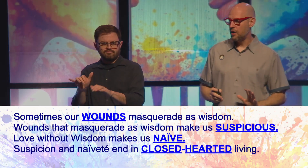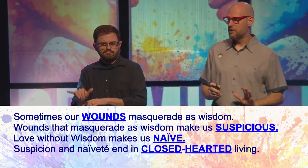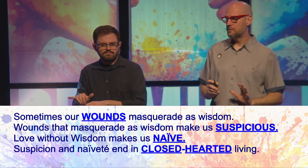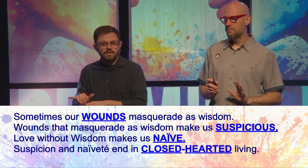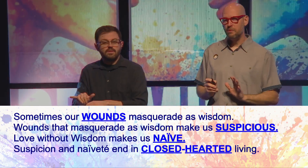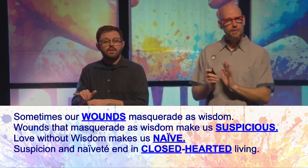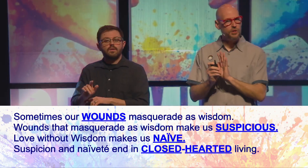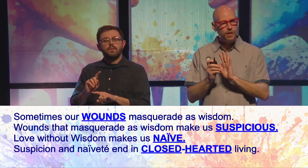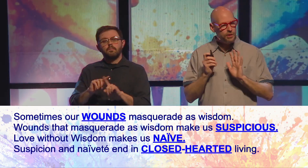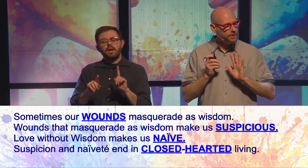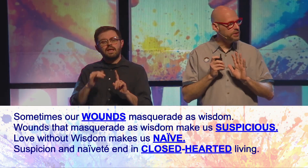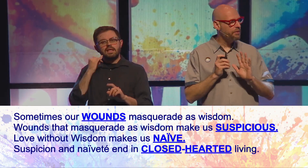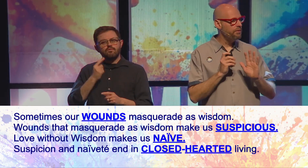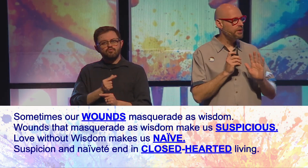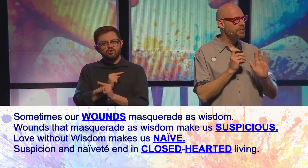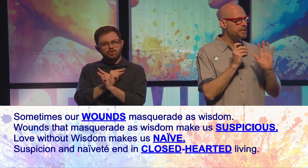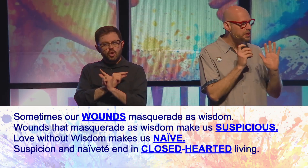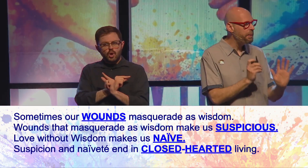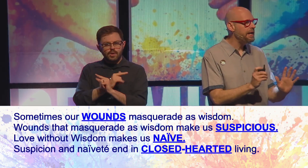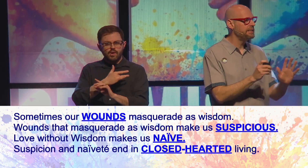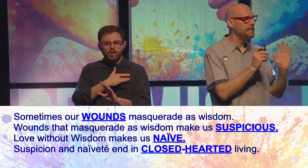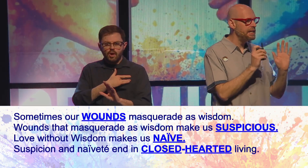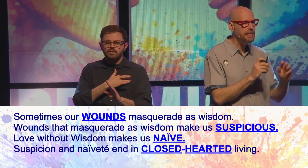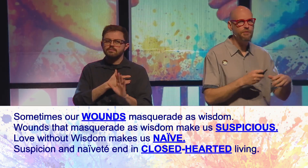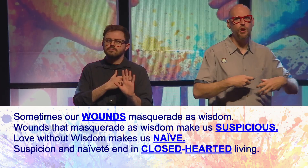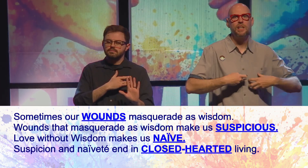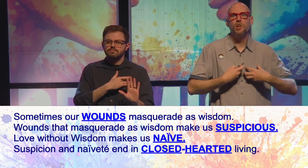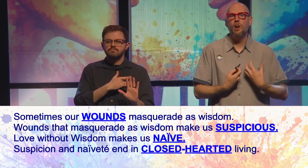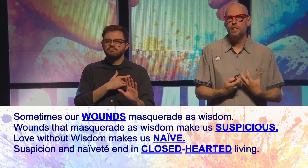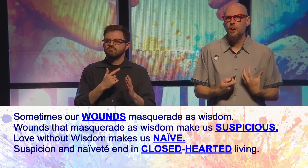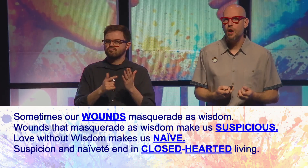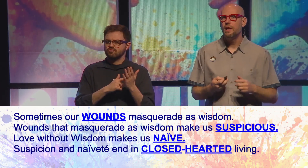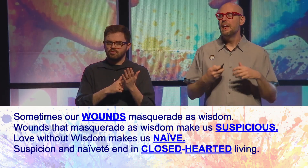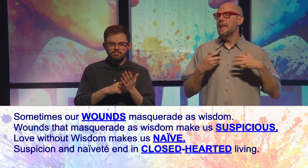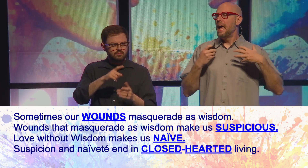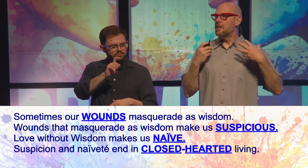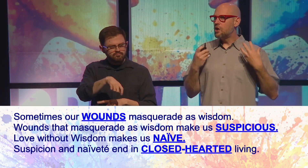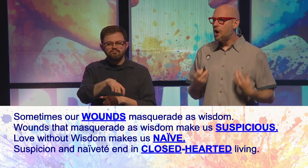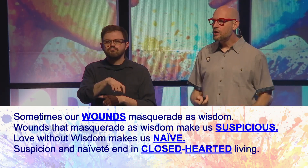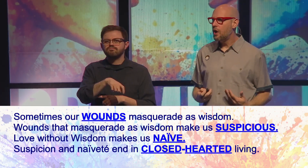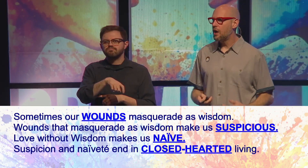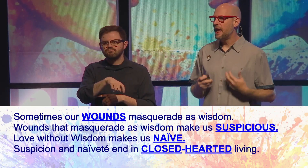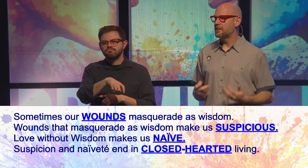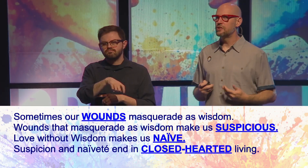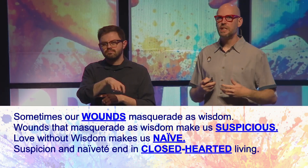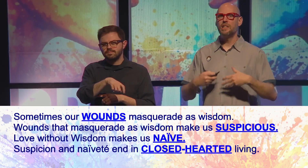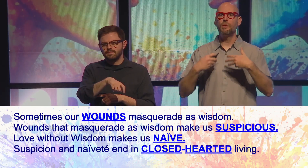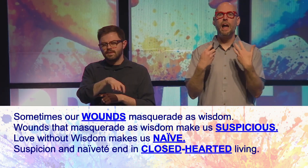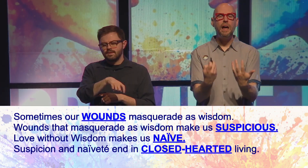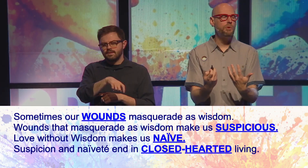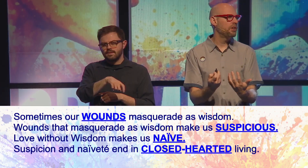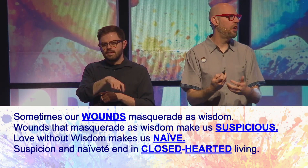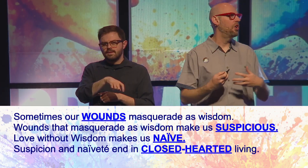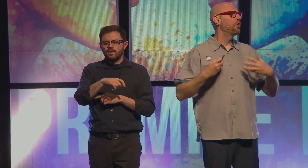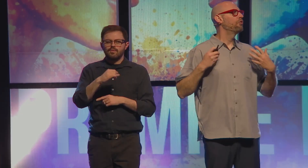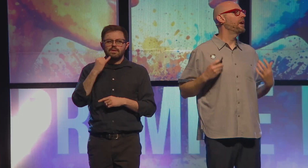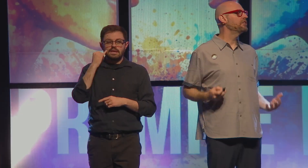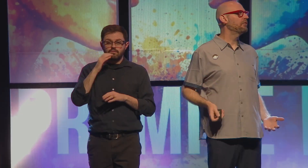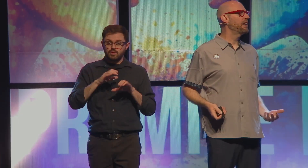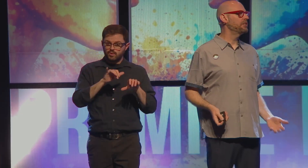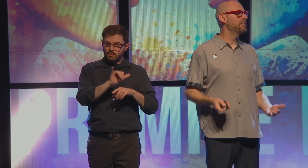guarded hearts, right? There is a space and a need for a guarded heart. And guarded heart exercise what I would